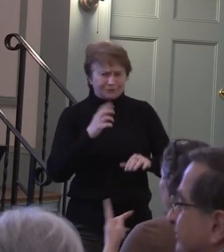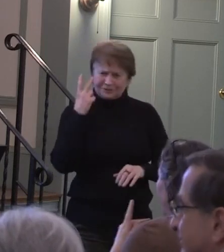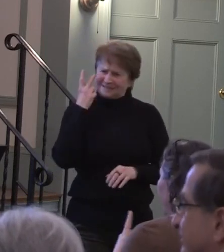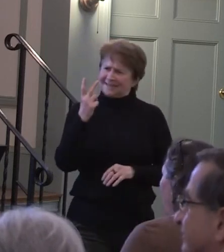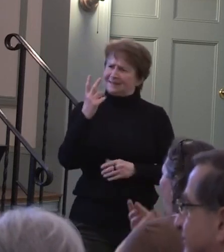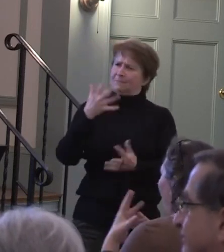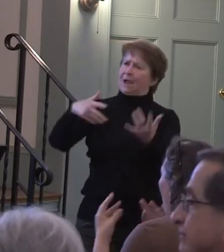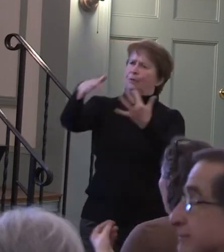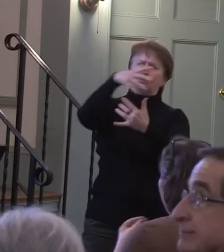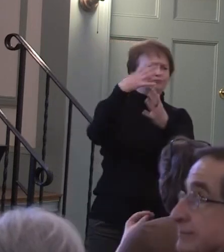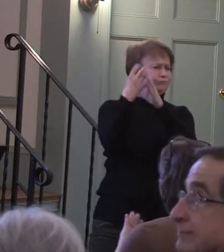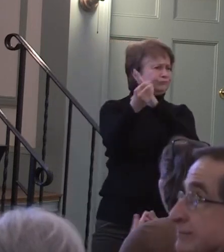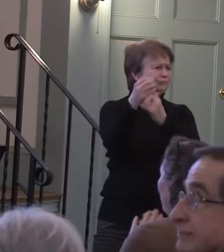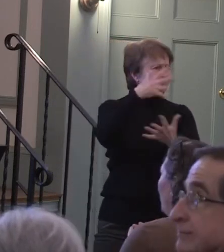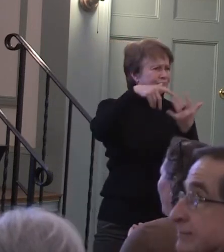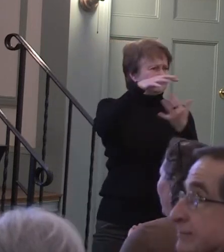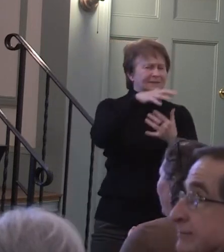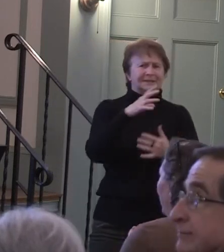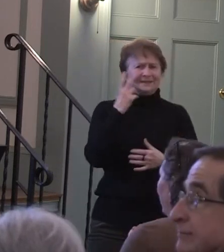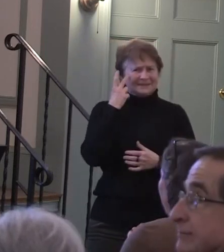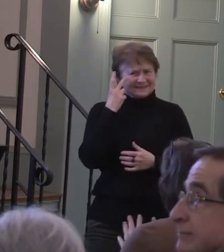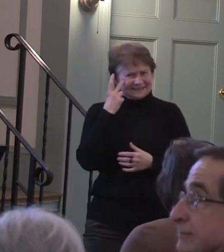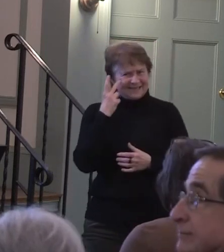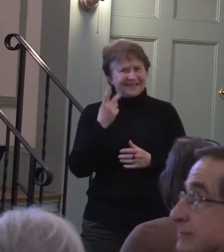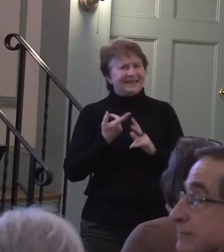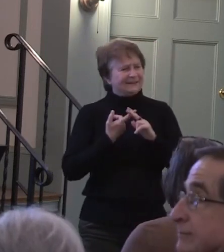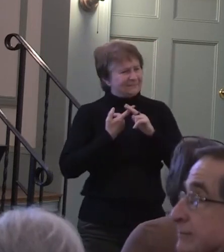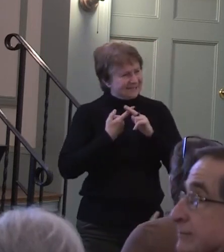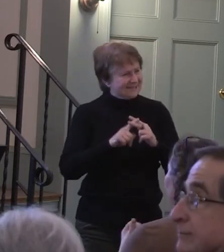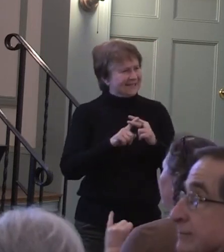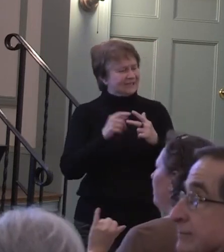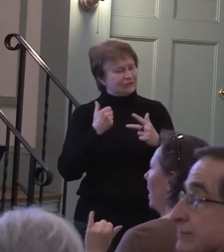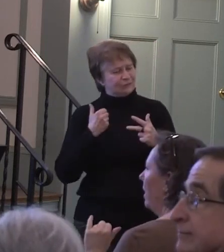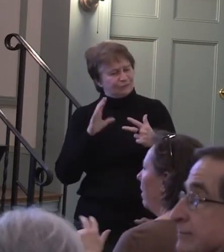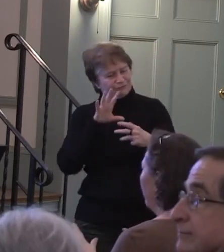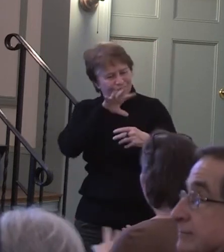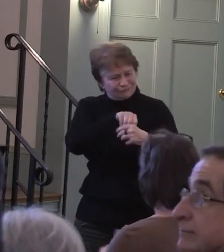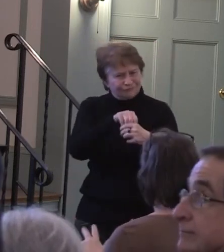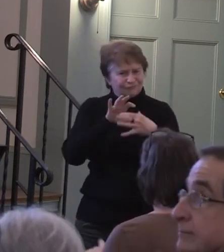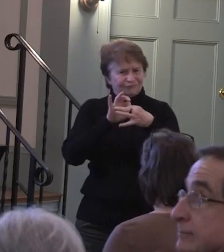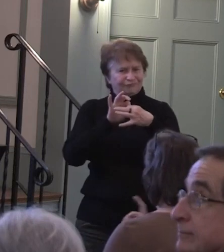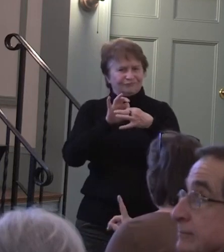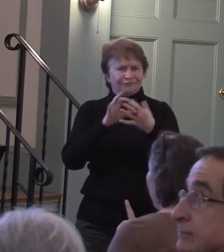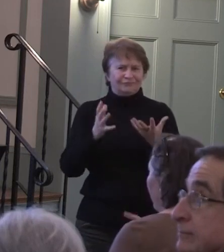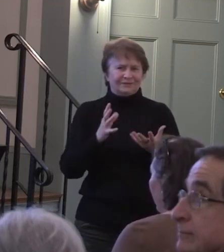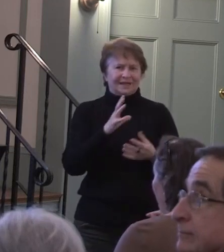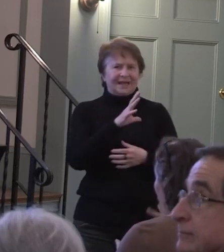them, and to see them begin to have that. And if we